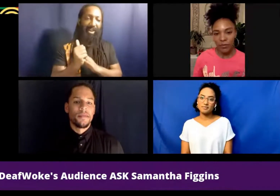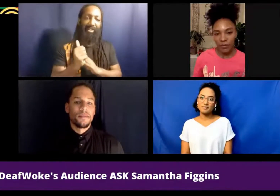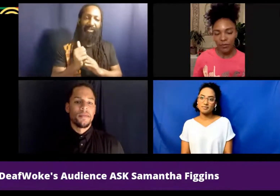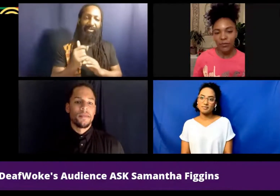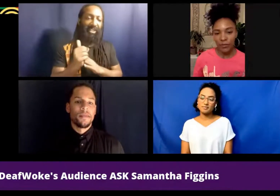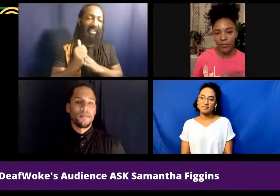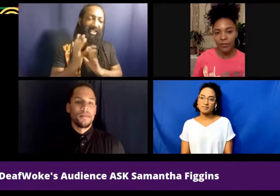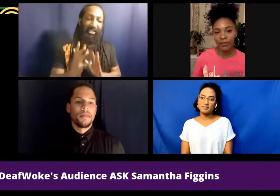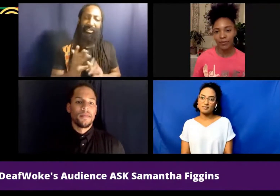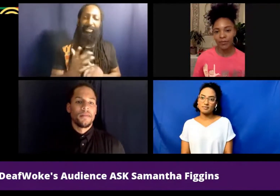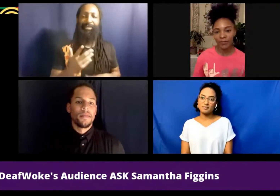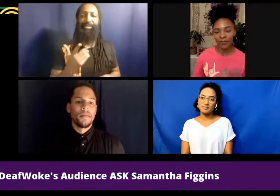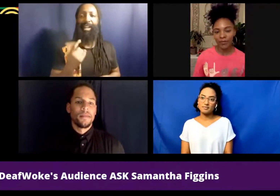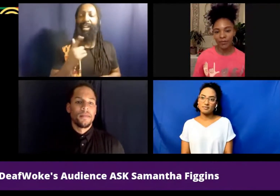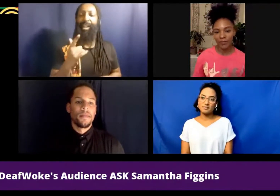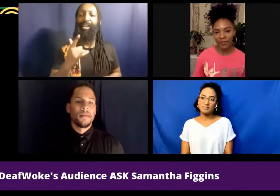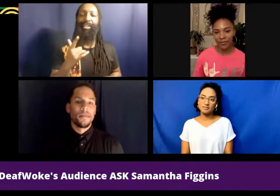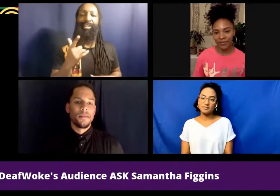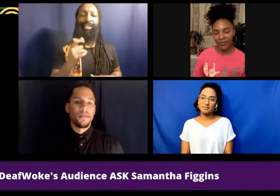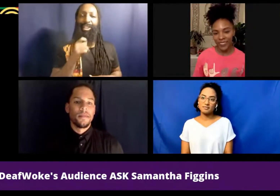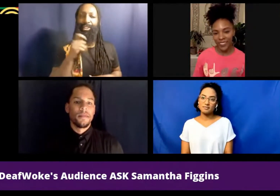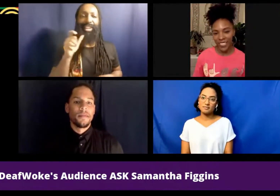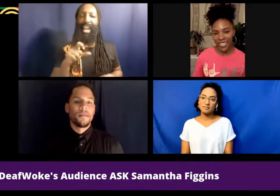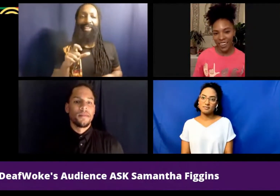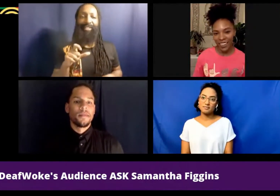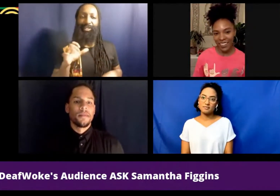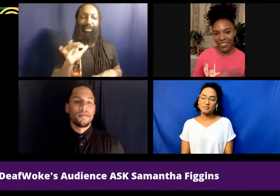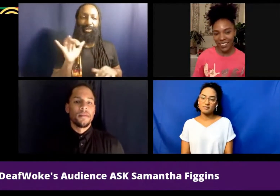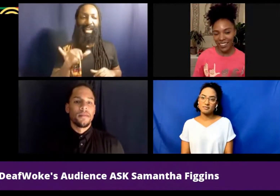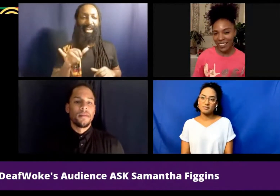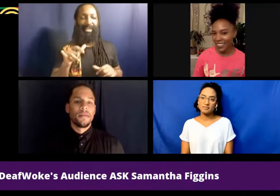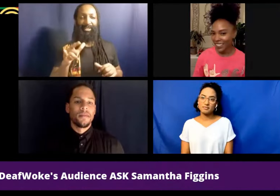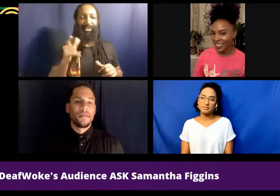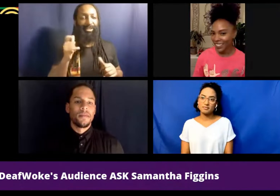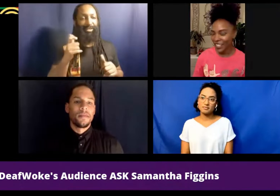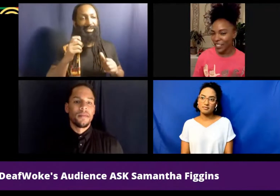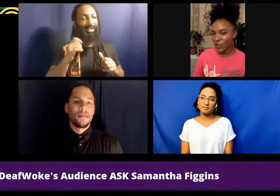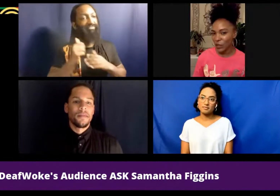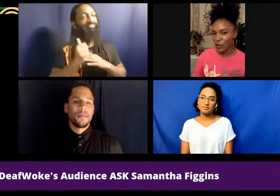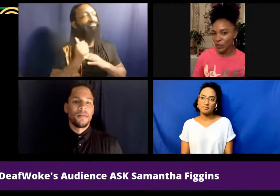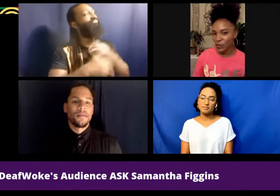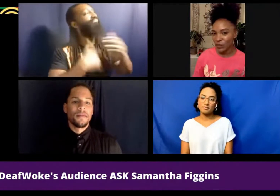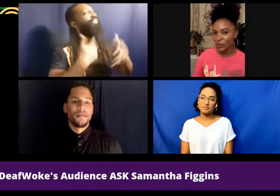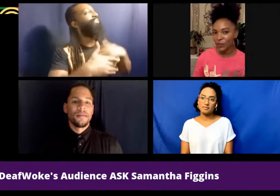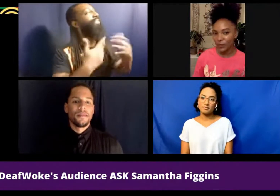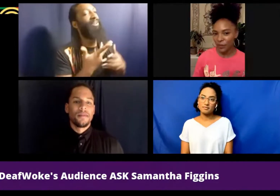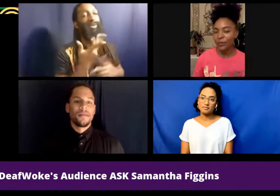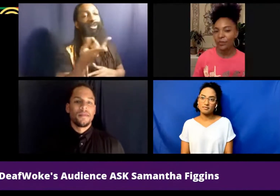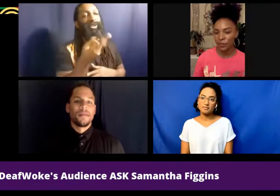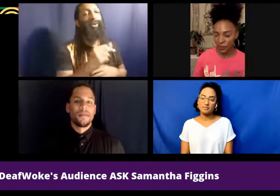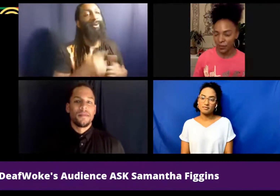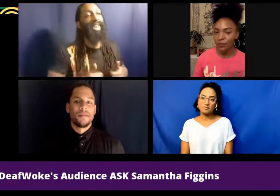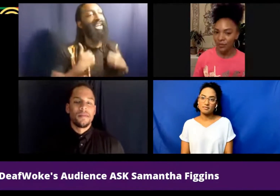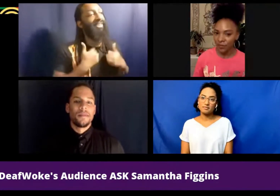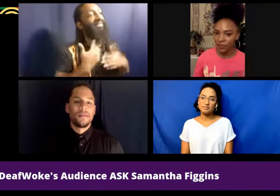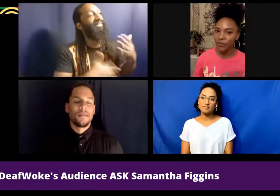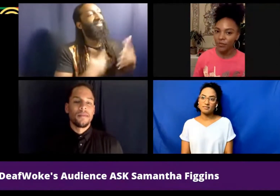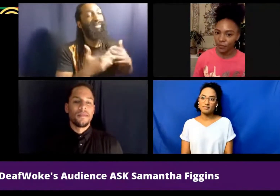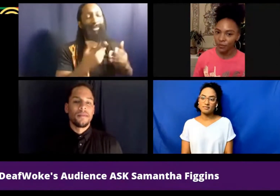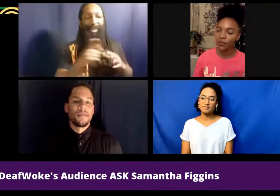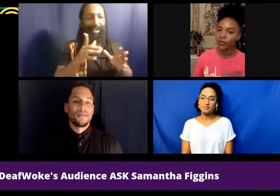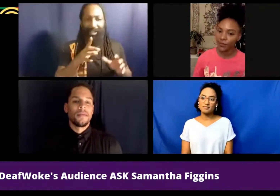role model, a leader, and you didn't have to do that. You fall on with your own